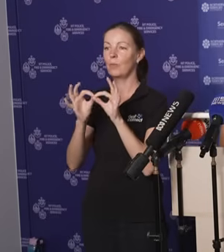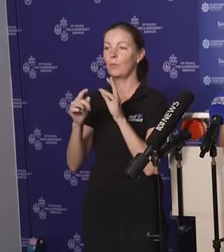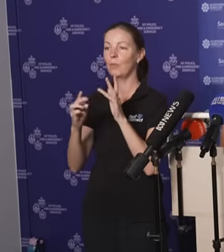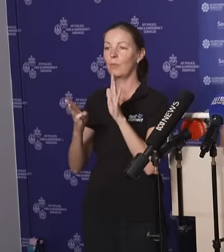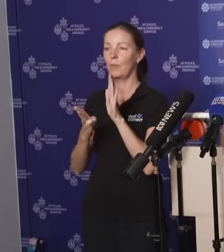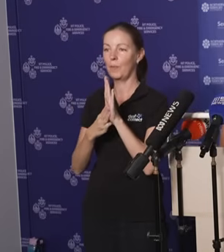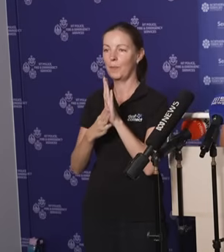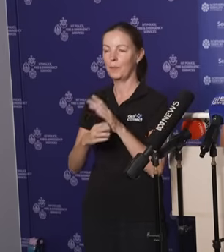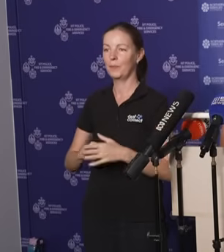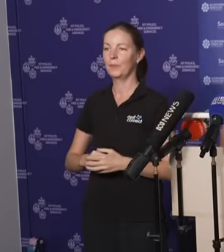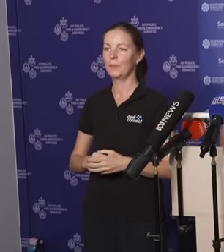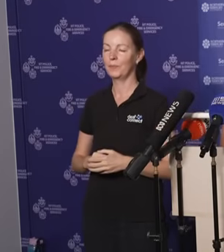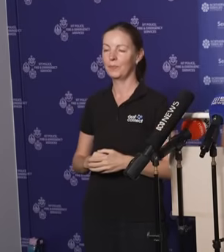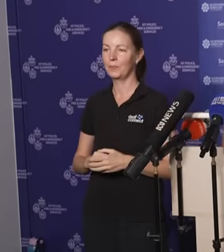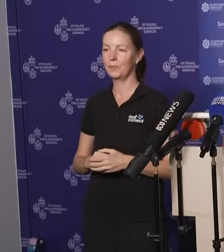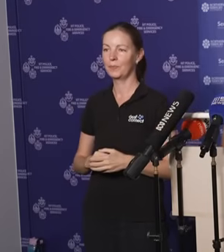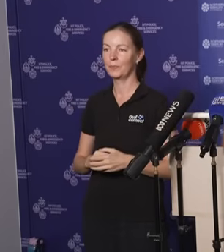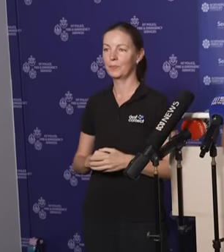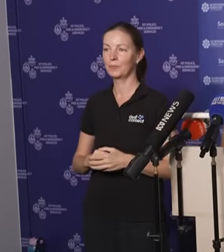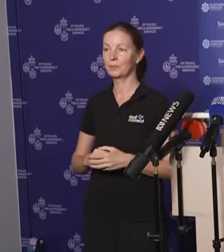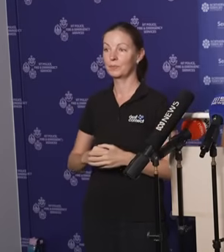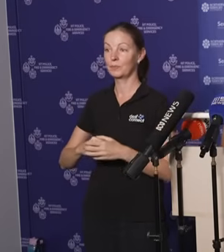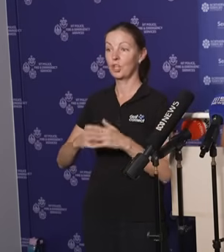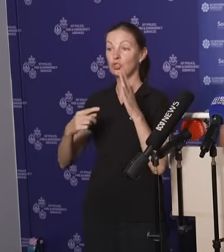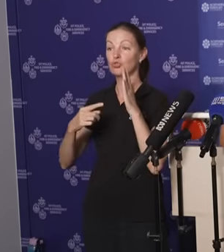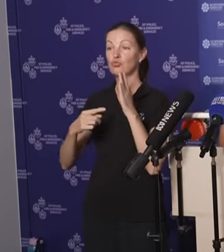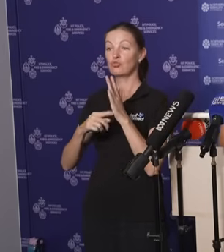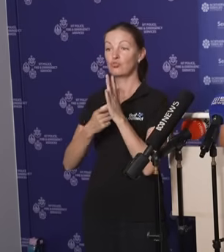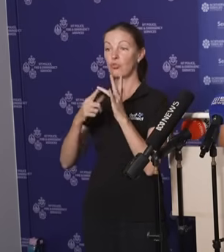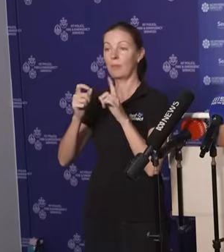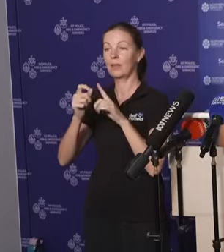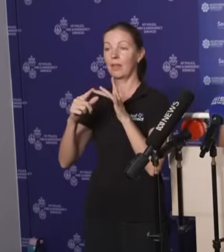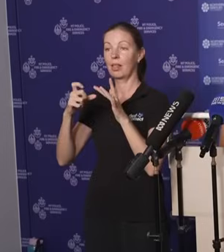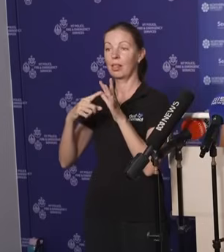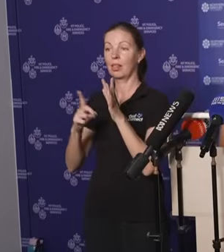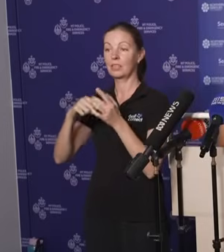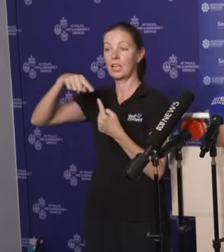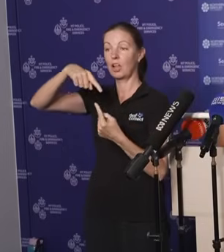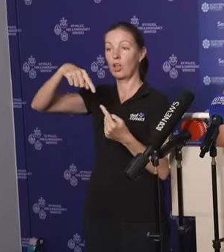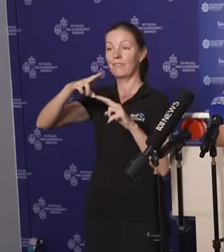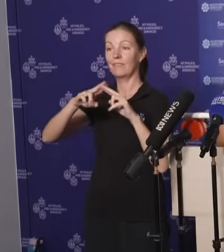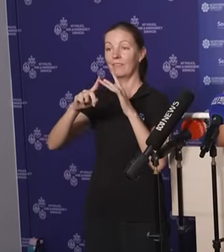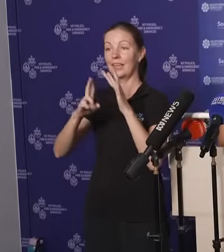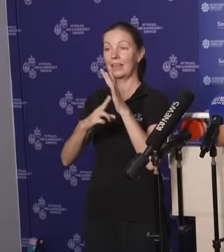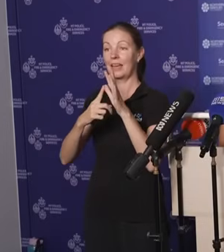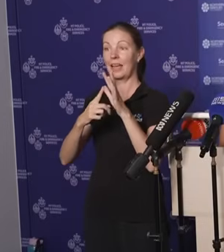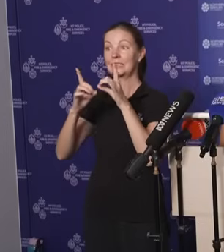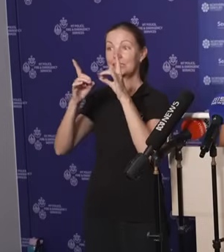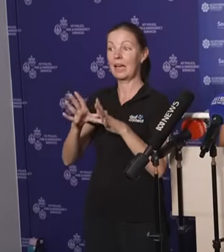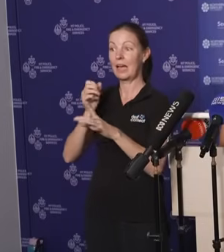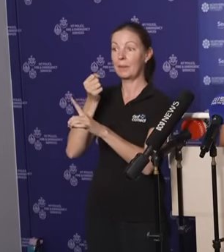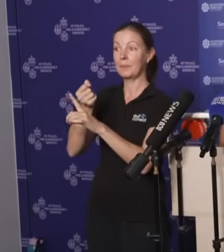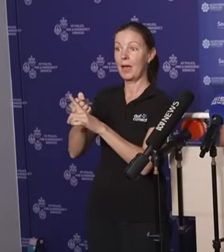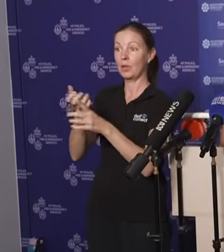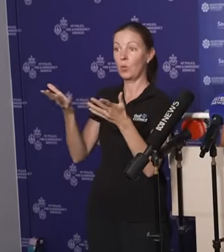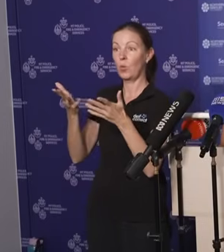Sharon from Meteorology. Tropical Cyclone Fina has started impacting the Coburg Peninsula today.